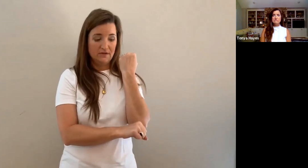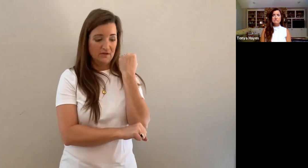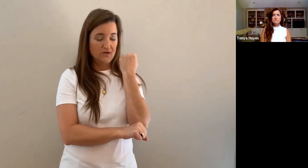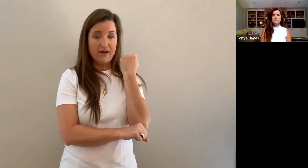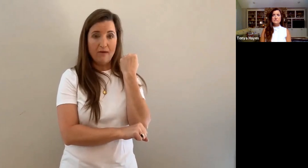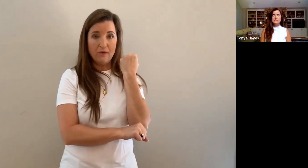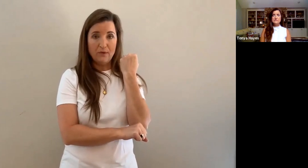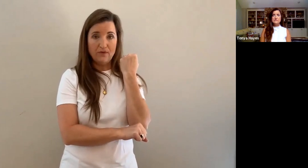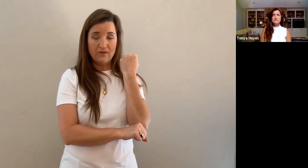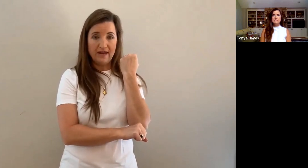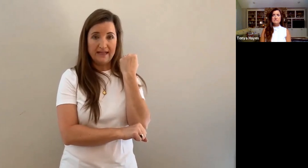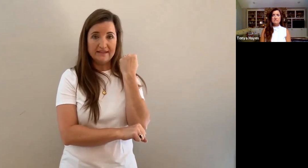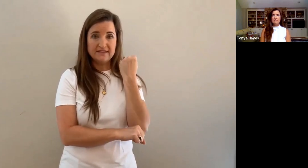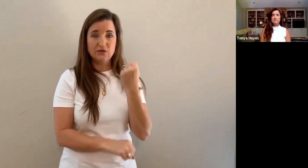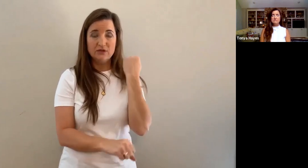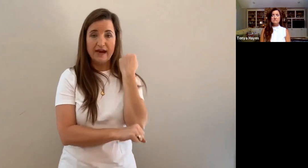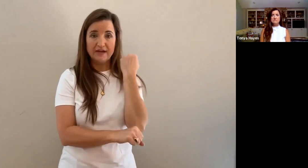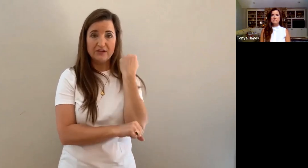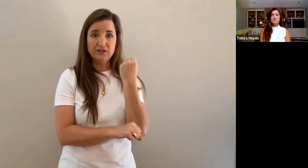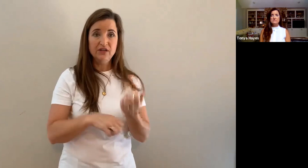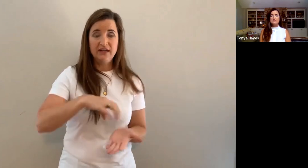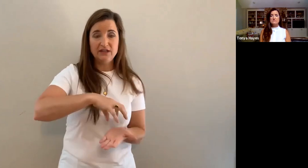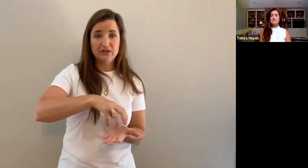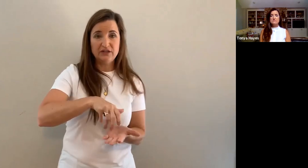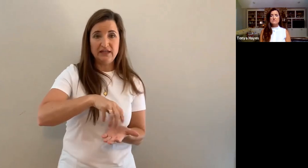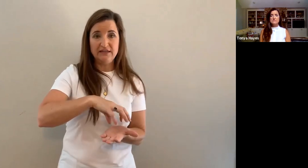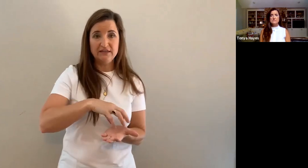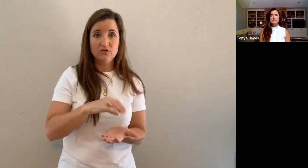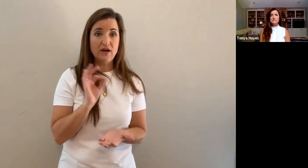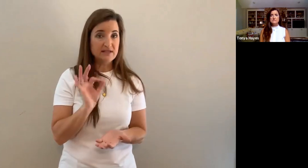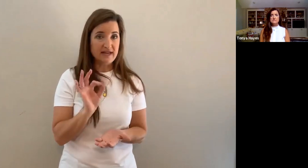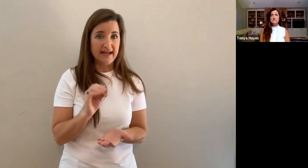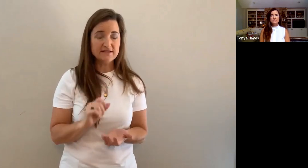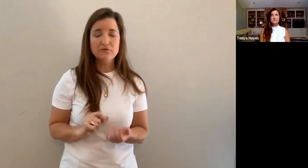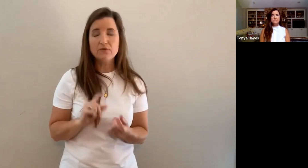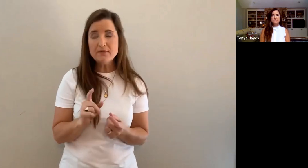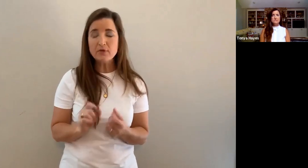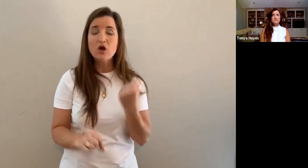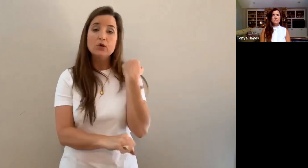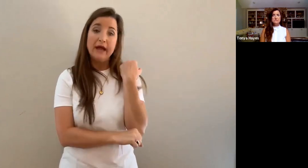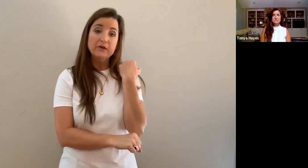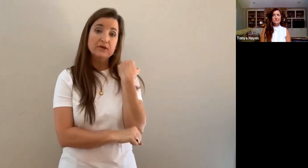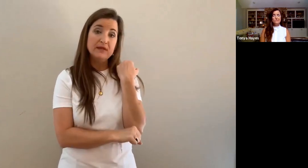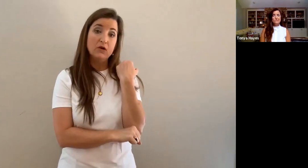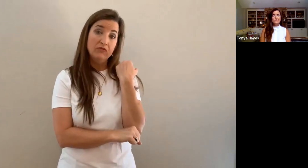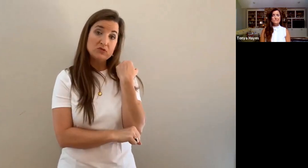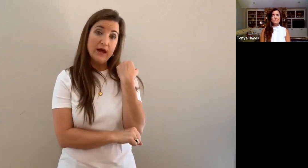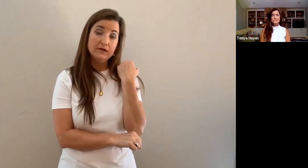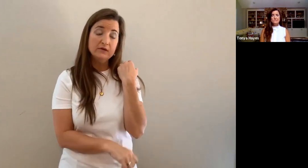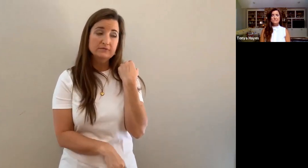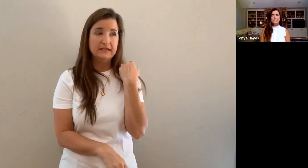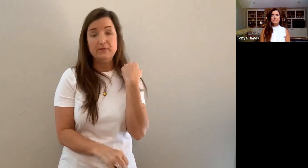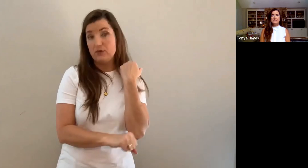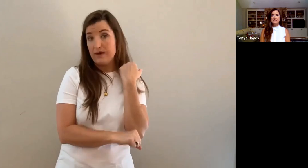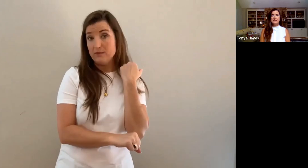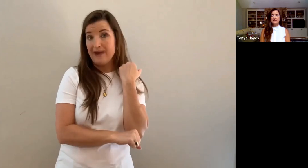your elbow with your hand. So cracker and cookie. Great snacks. And remember, cracker can be a goldfish